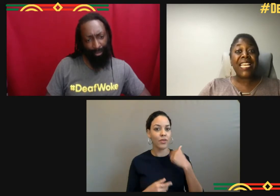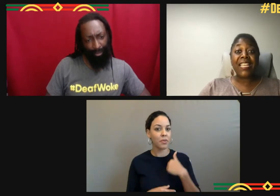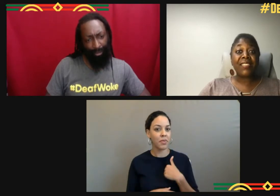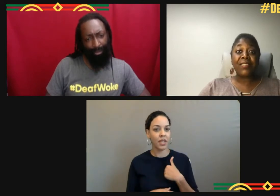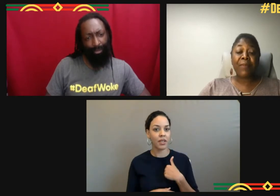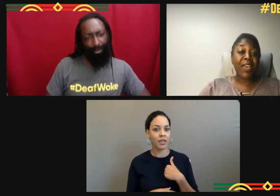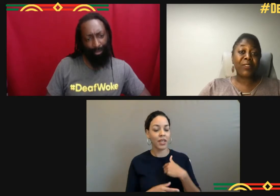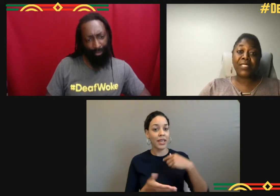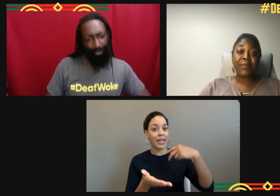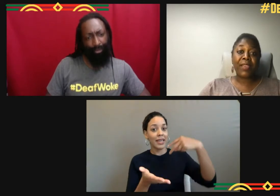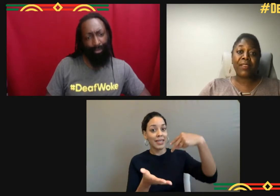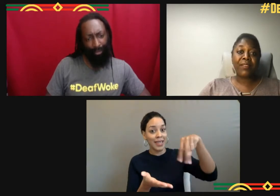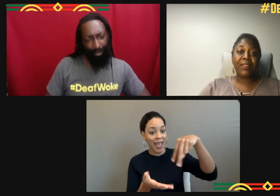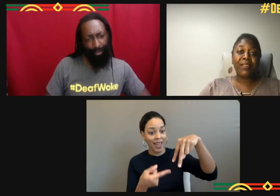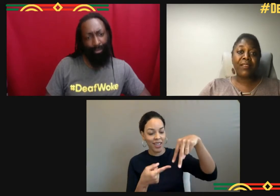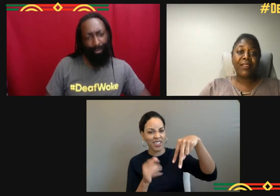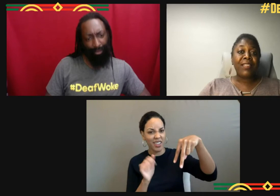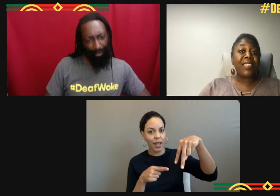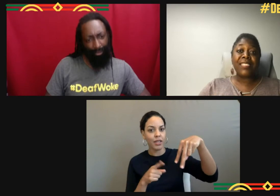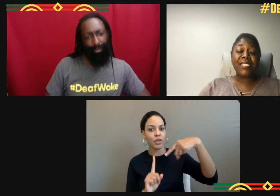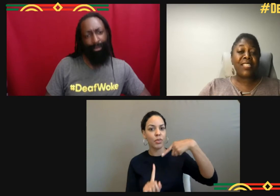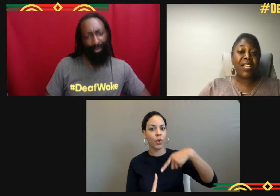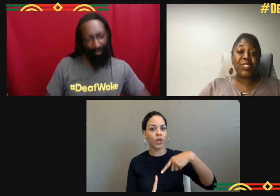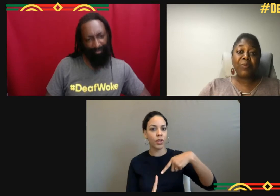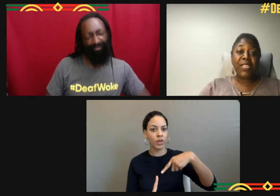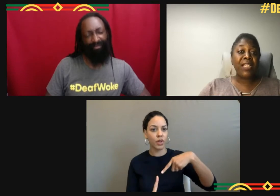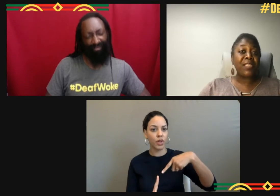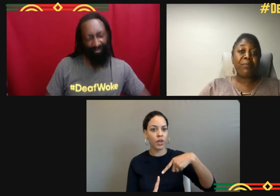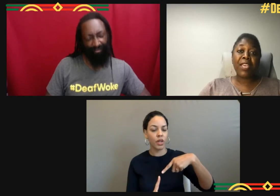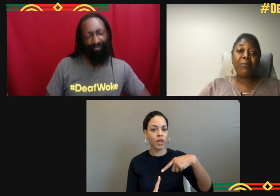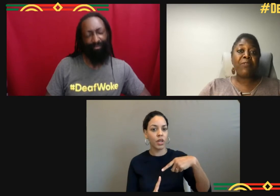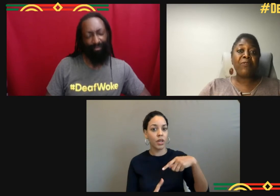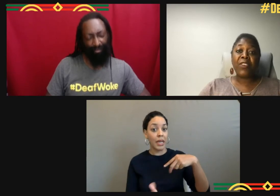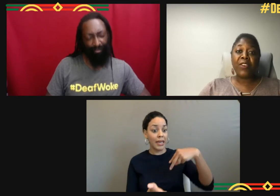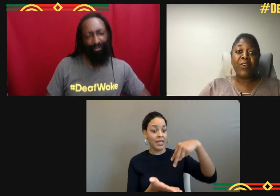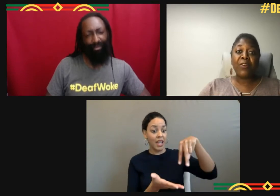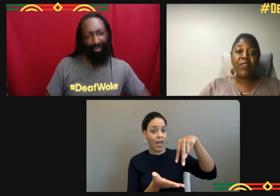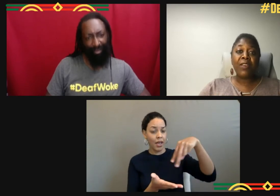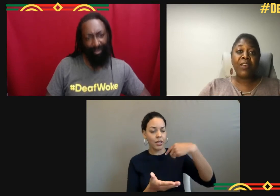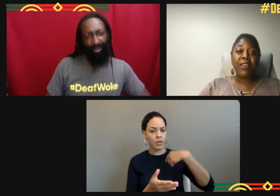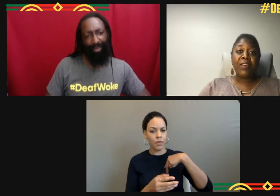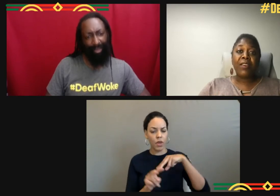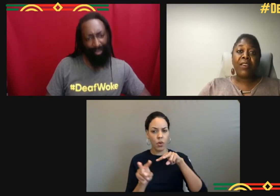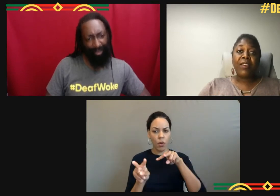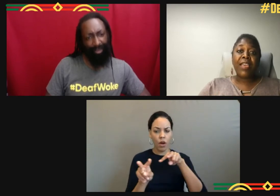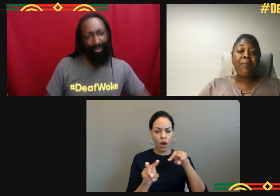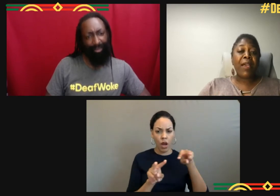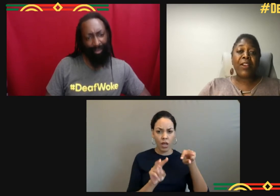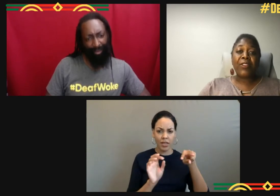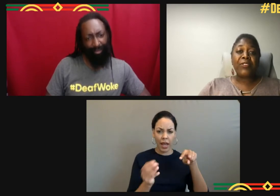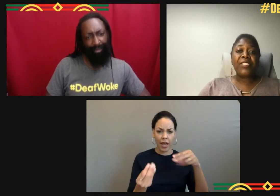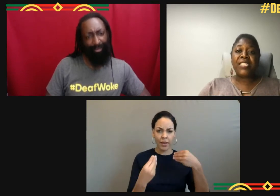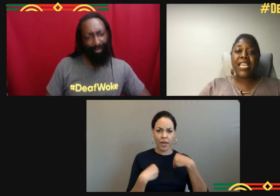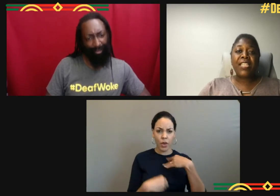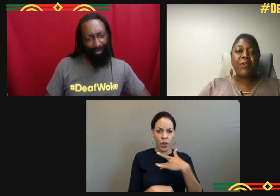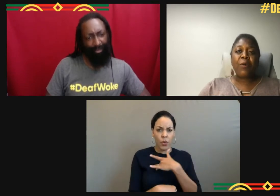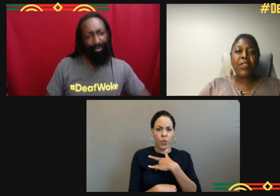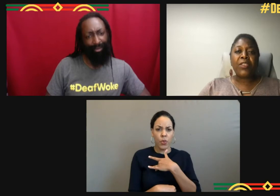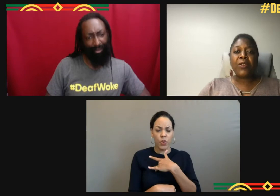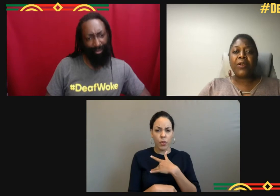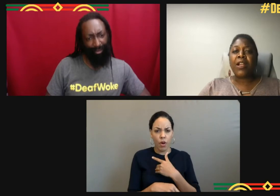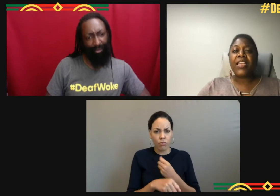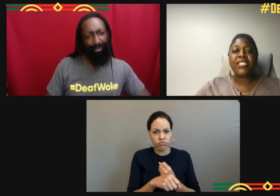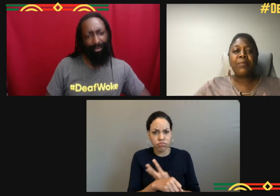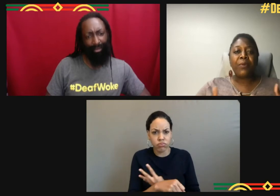The dance matters to me. Does it touch me? Does it make me feel? Am I understanding